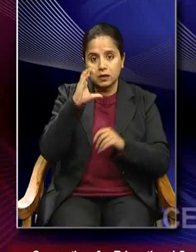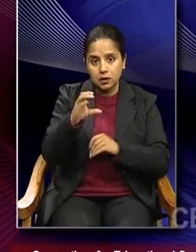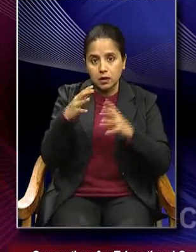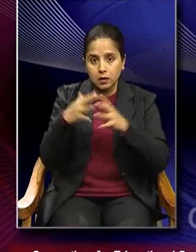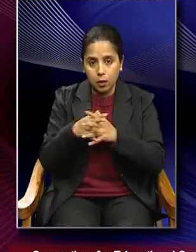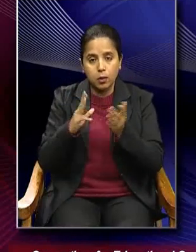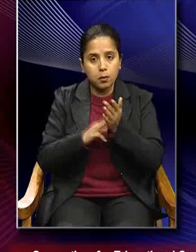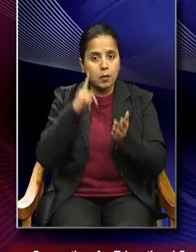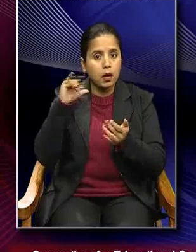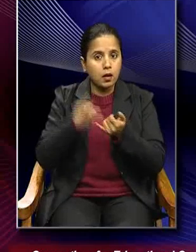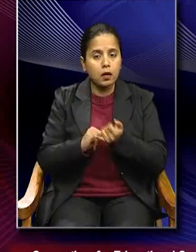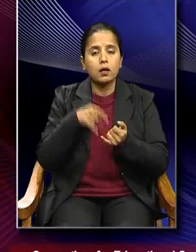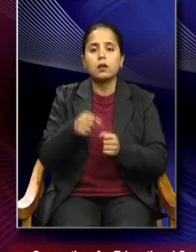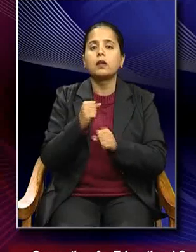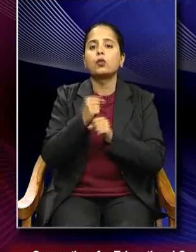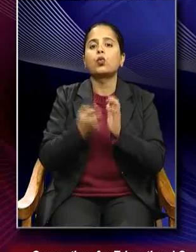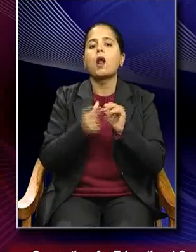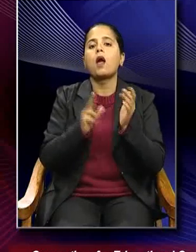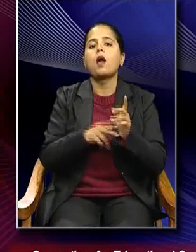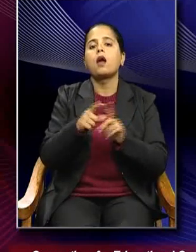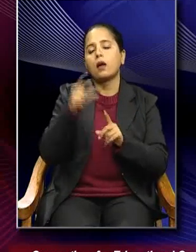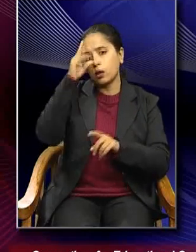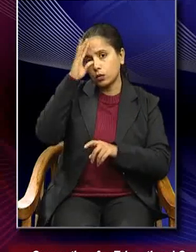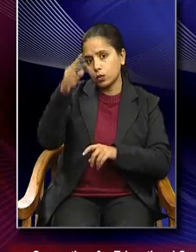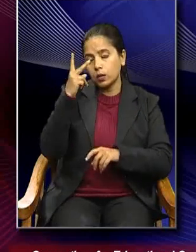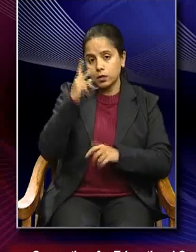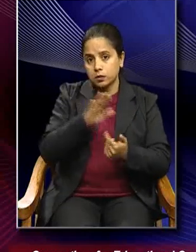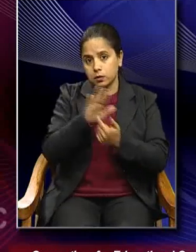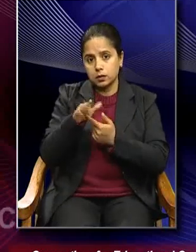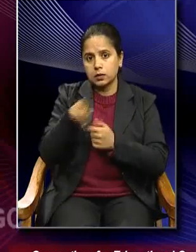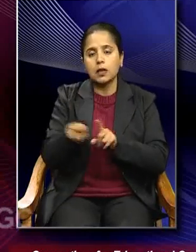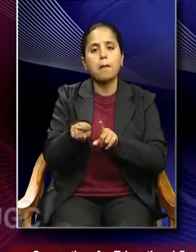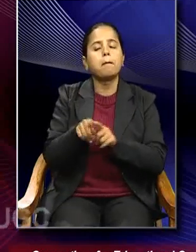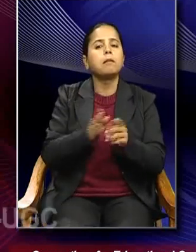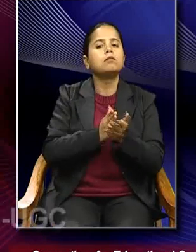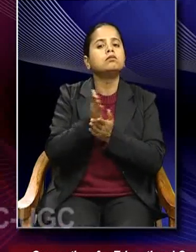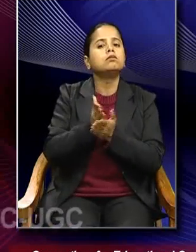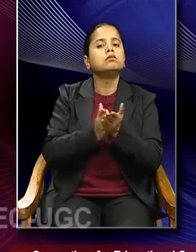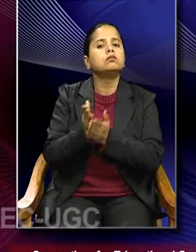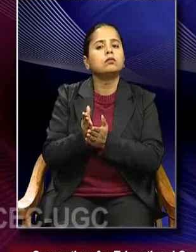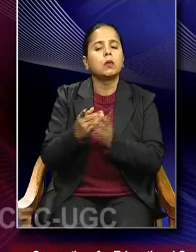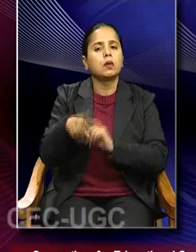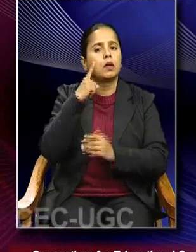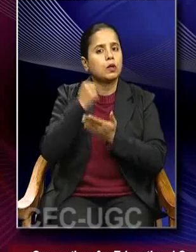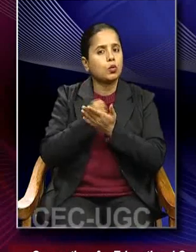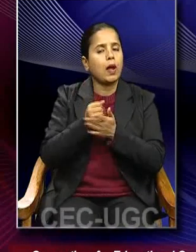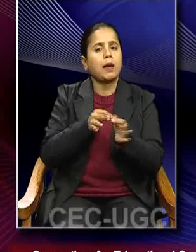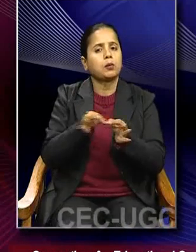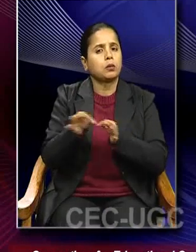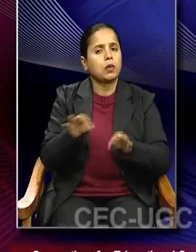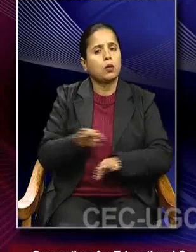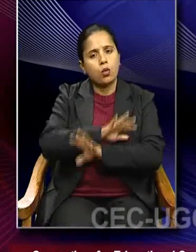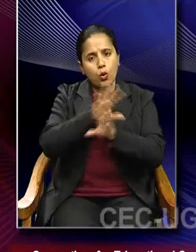Mills, grand theory was a kind of an approach that tried to explain